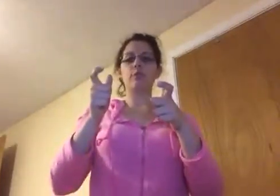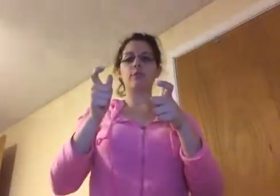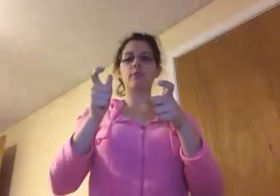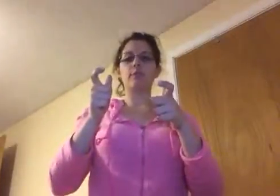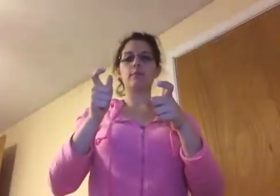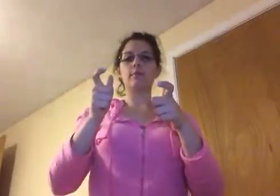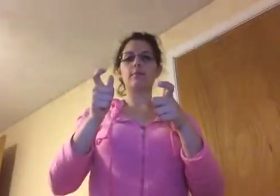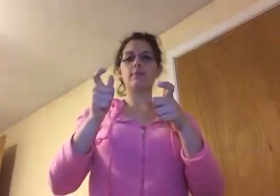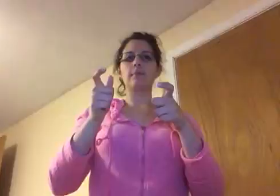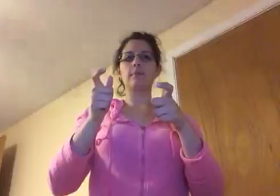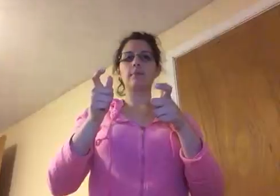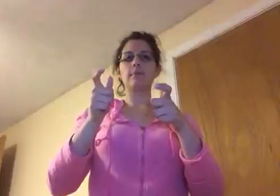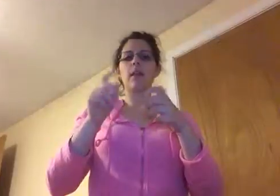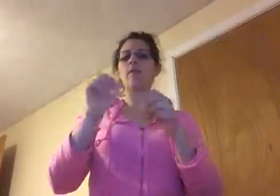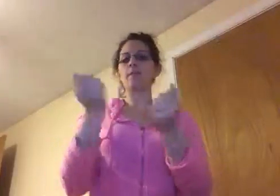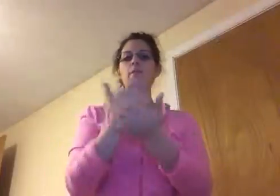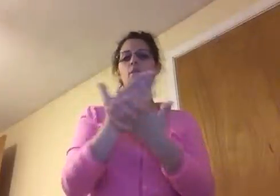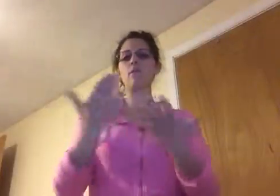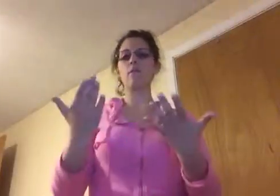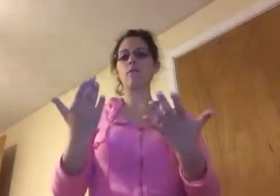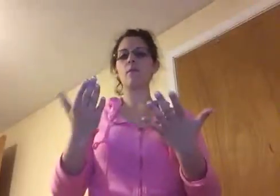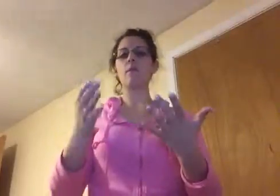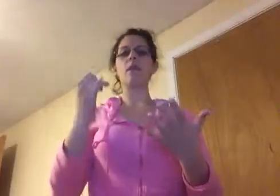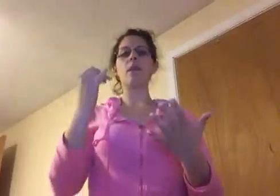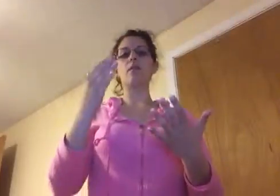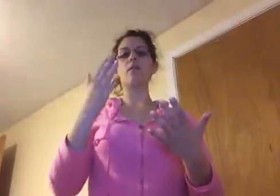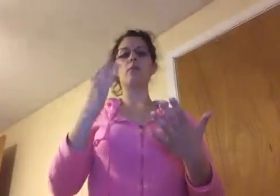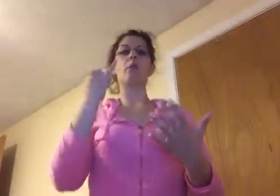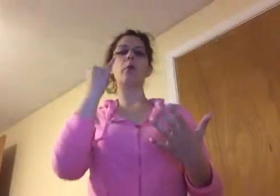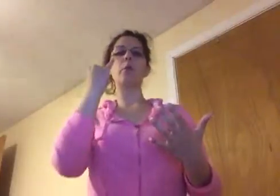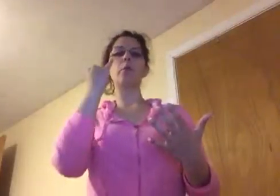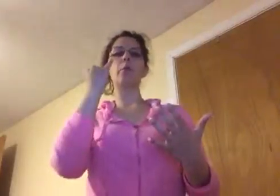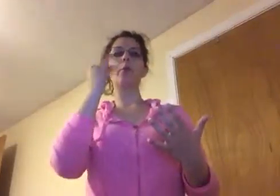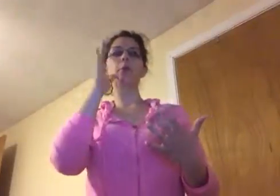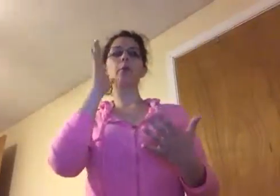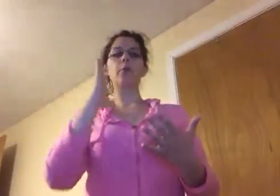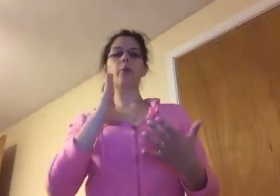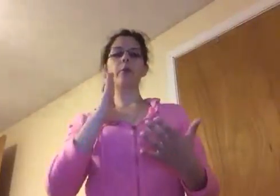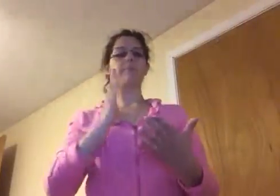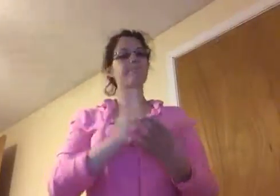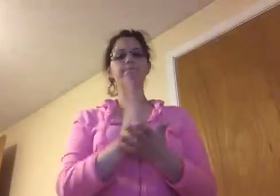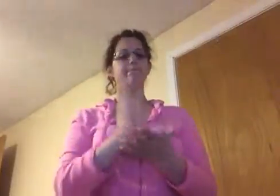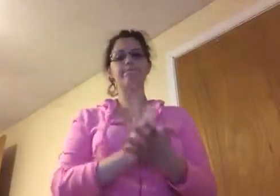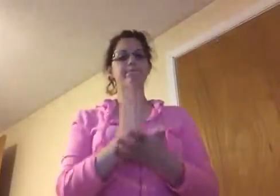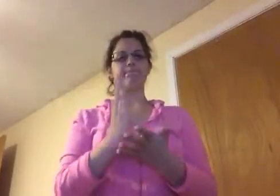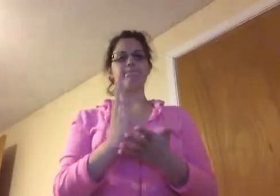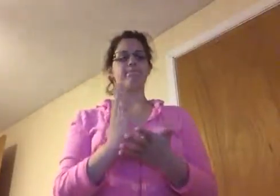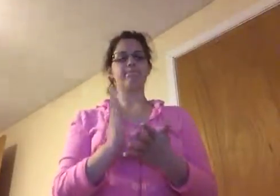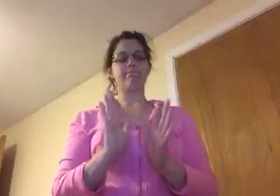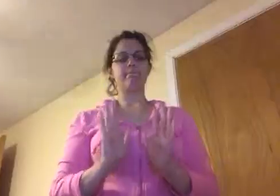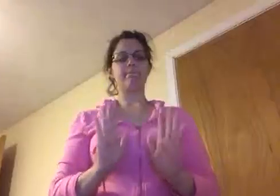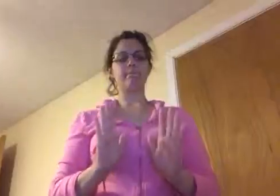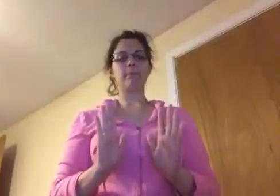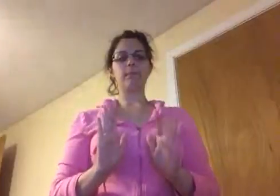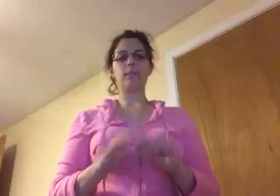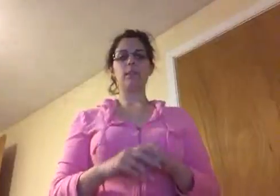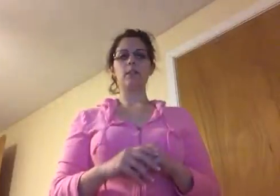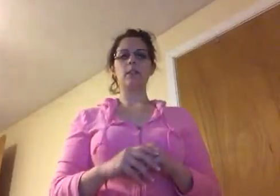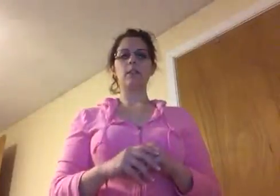really ruled the roost. If you were a woman, you really didn't have any rights necessarily. You couldn't